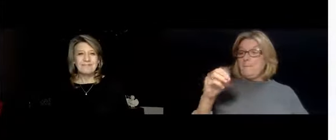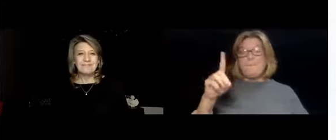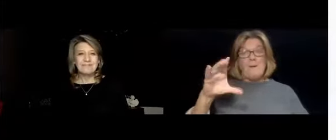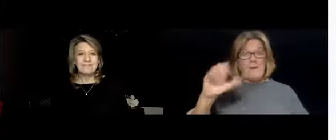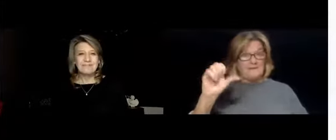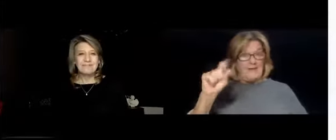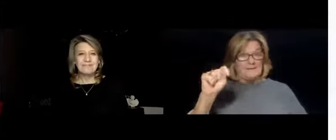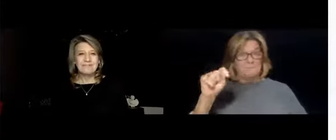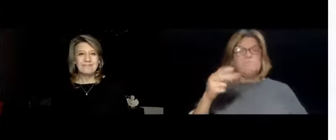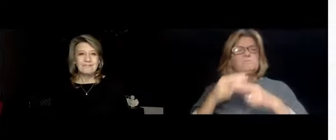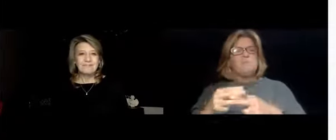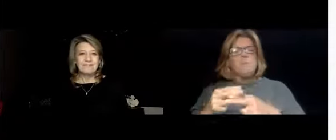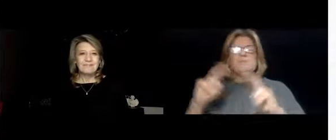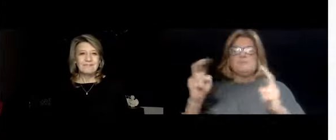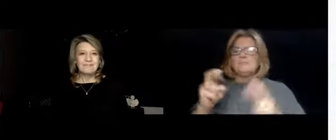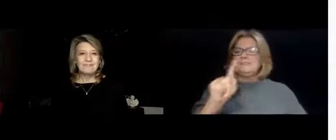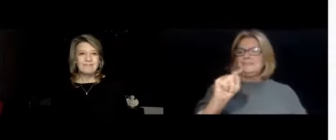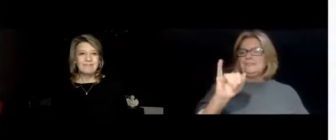and this is my podcast.